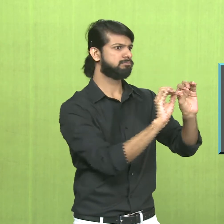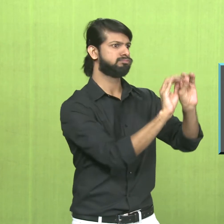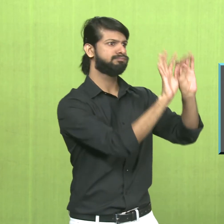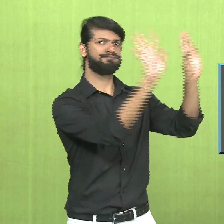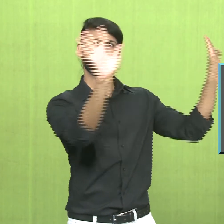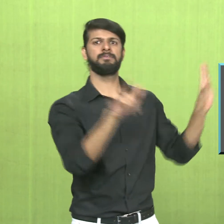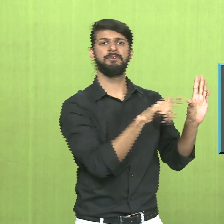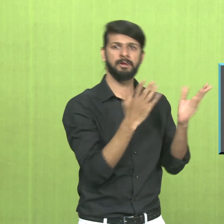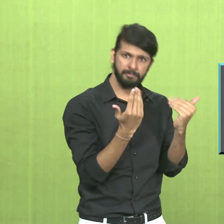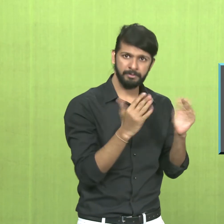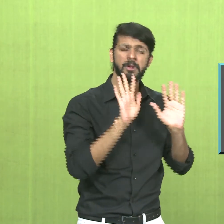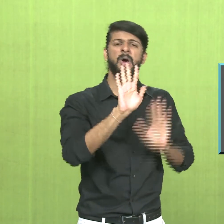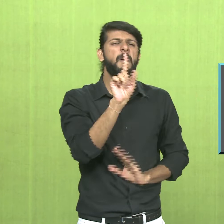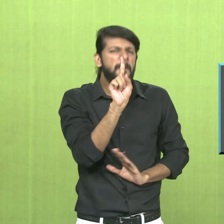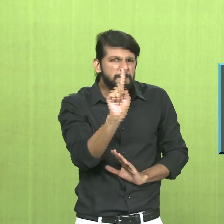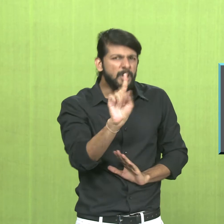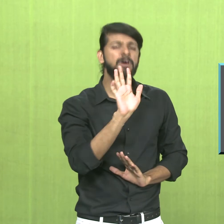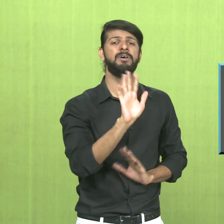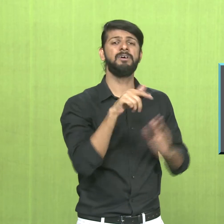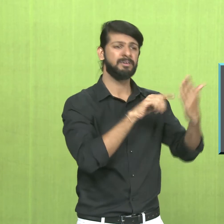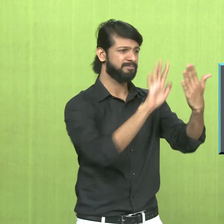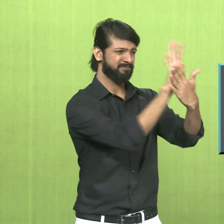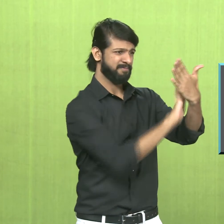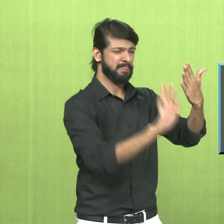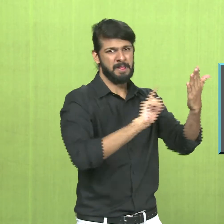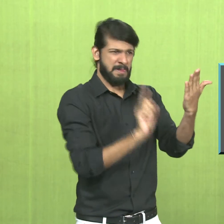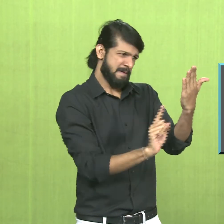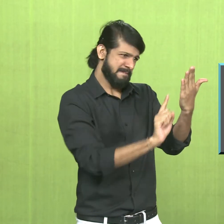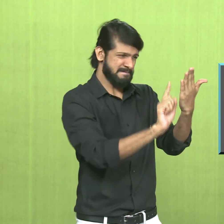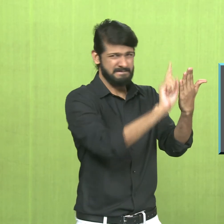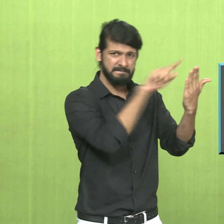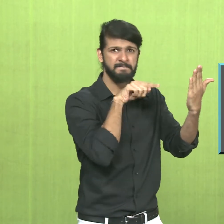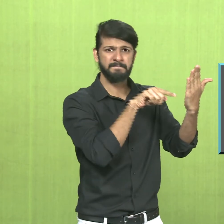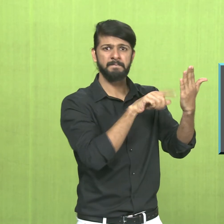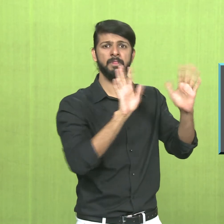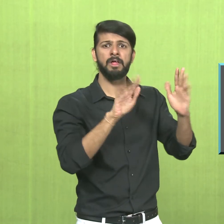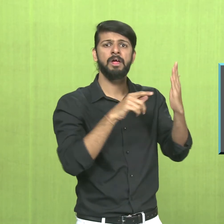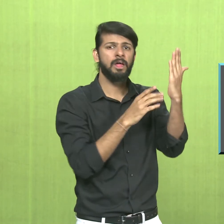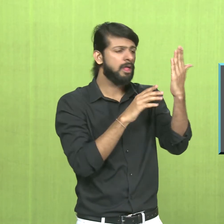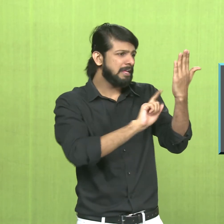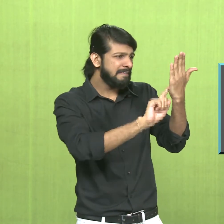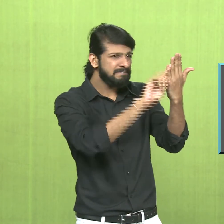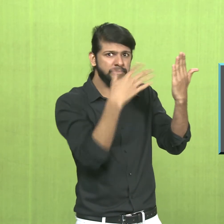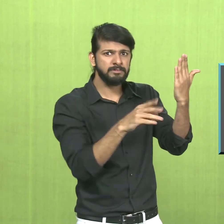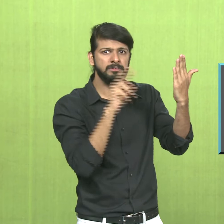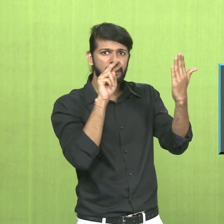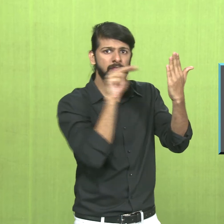use pastels for various kind of work to depict light and intense light shadow